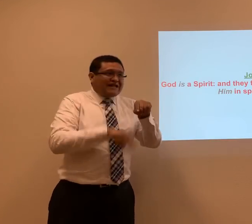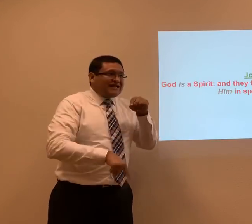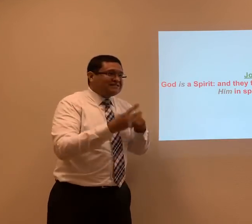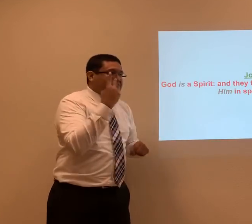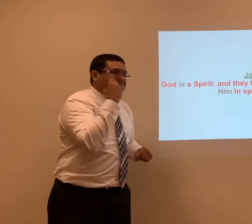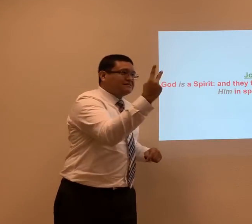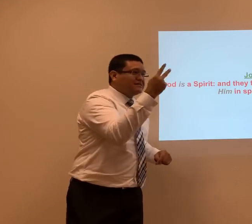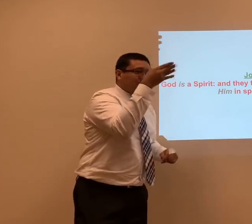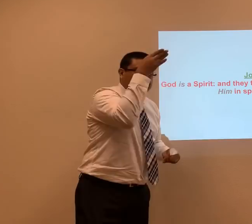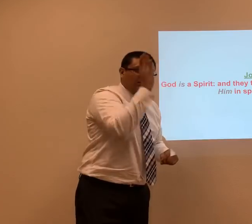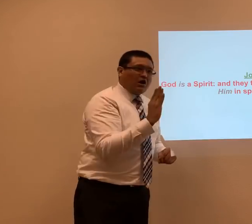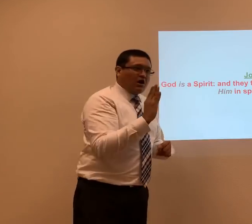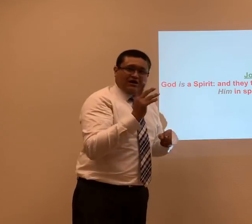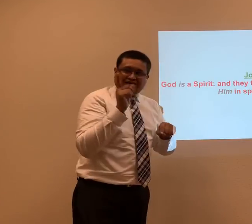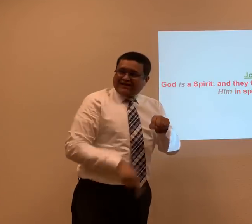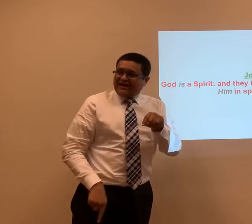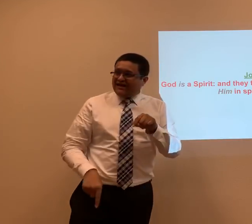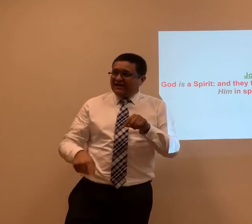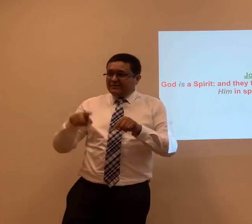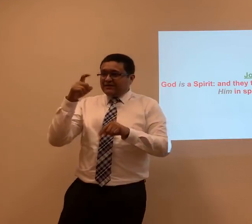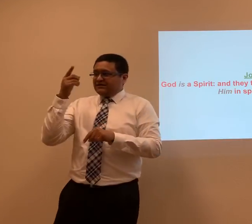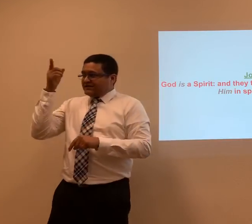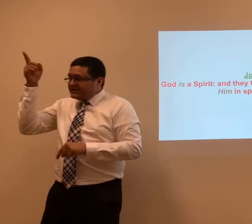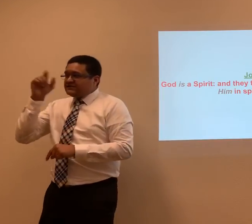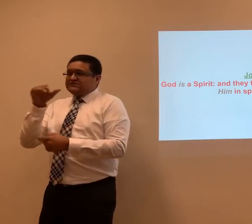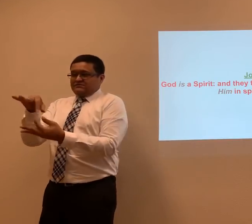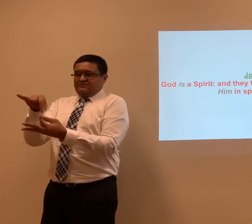This means you cannot see God. He's a spirit.